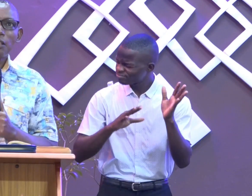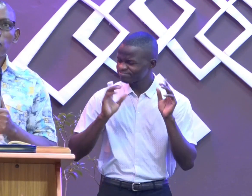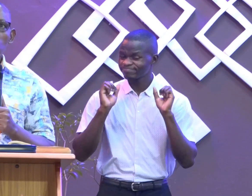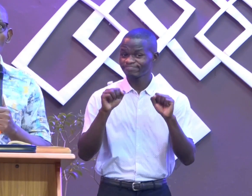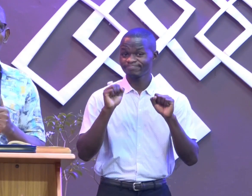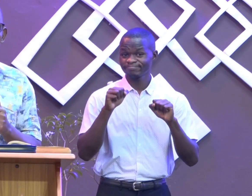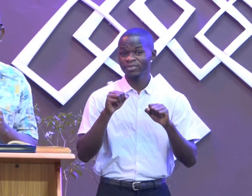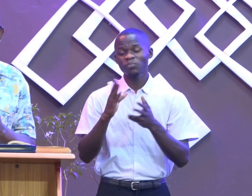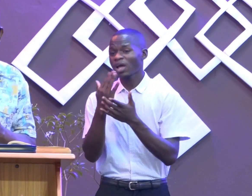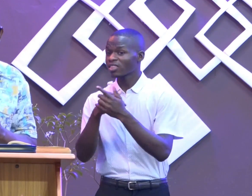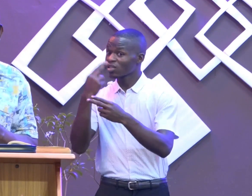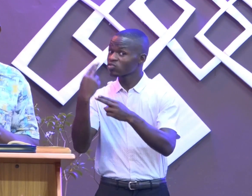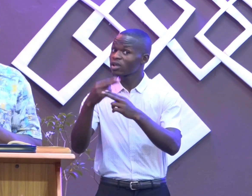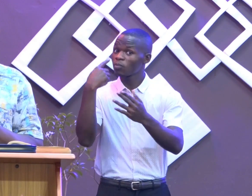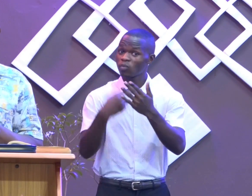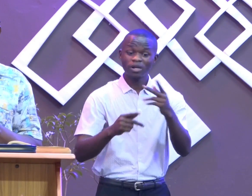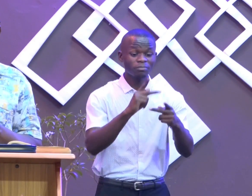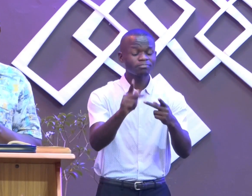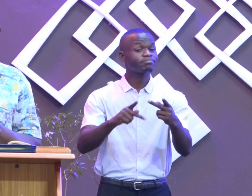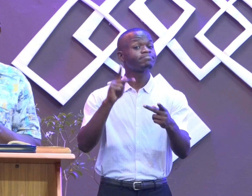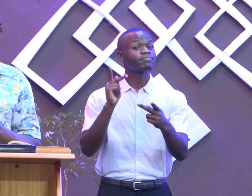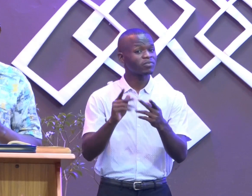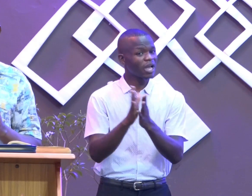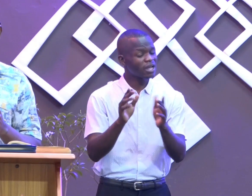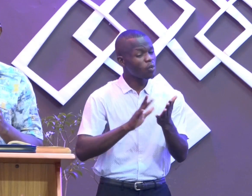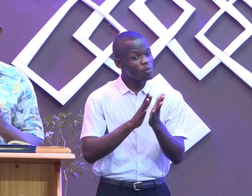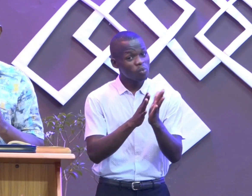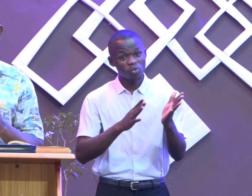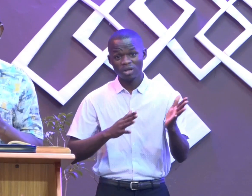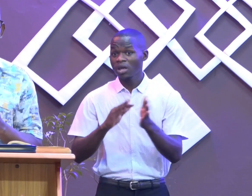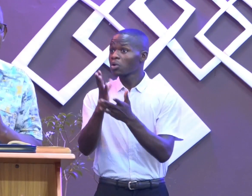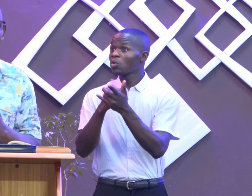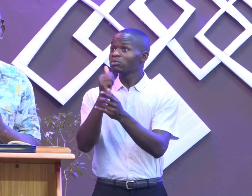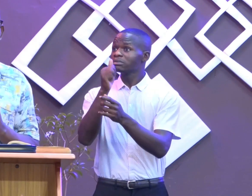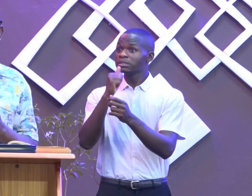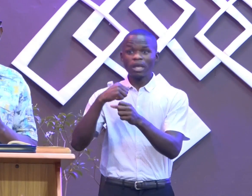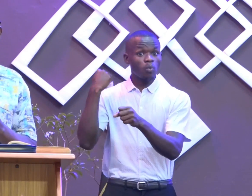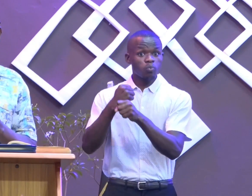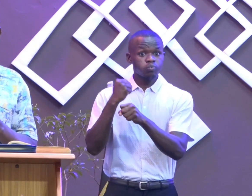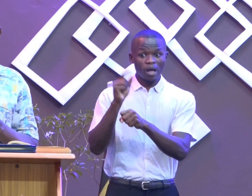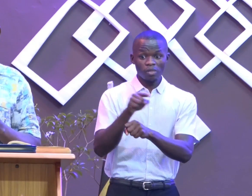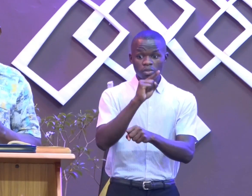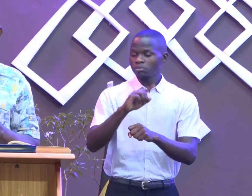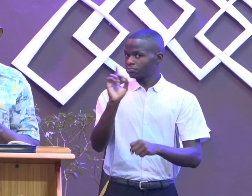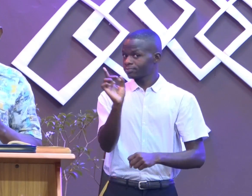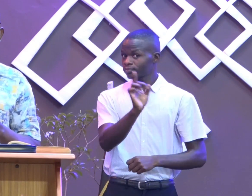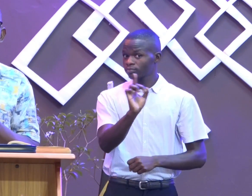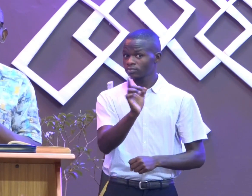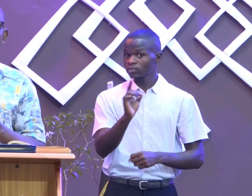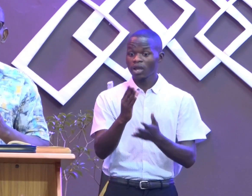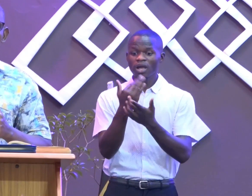perfect. That's why he's called holy. Because he doesn't